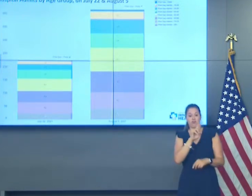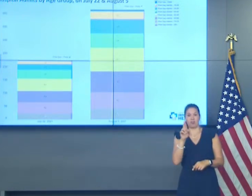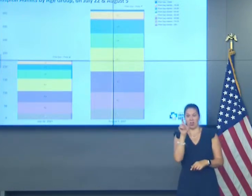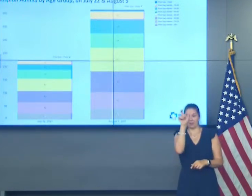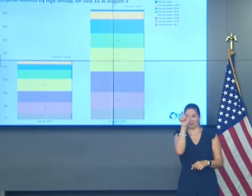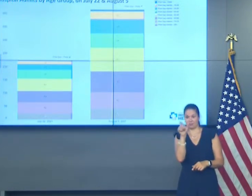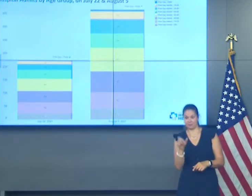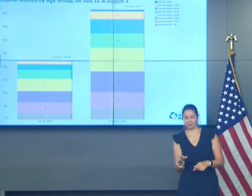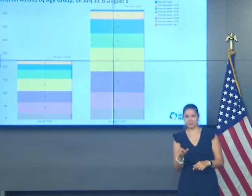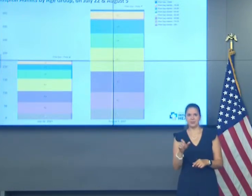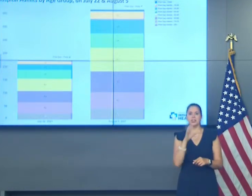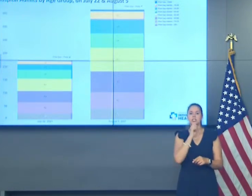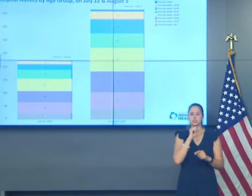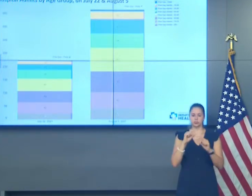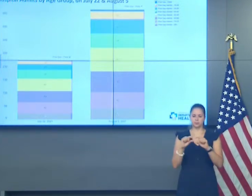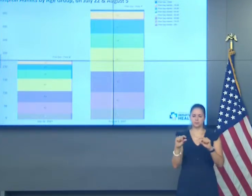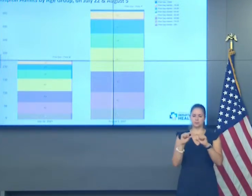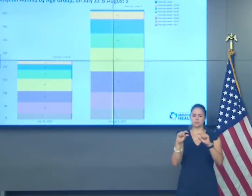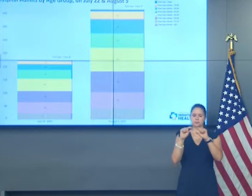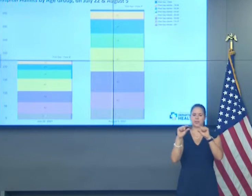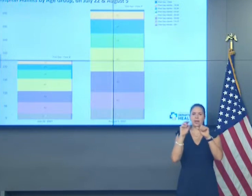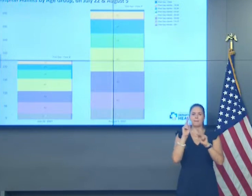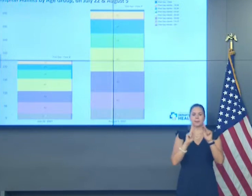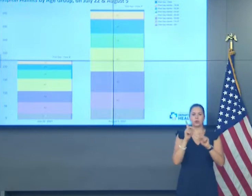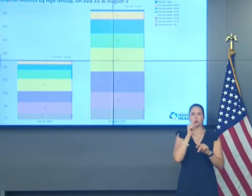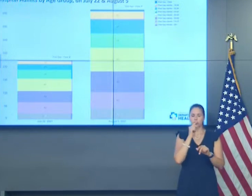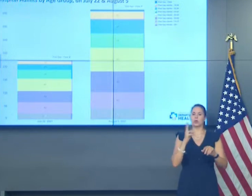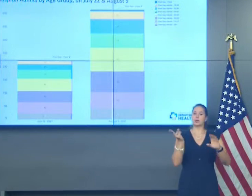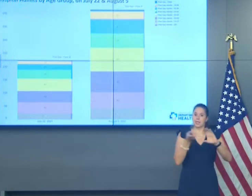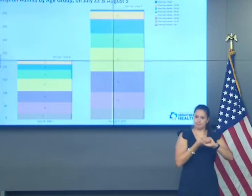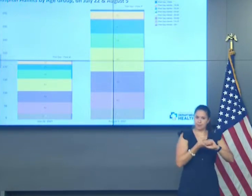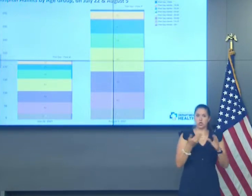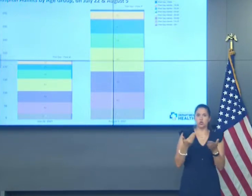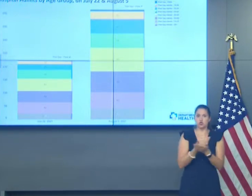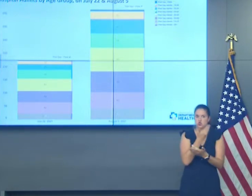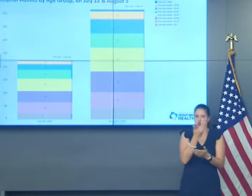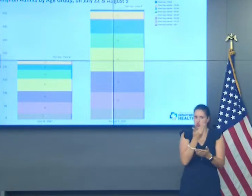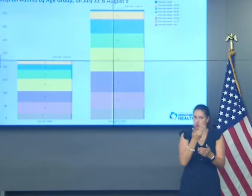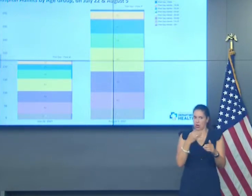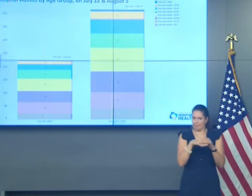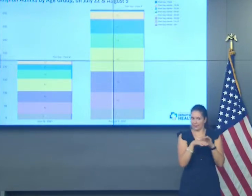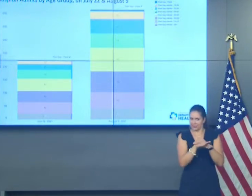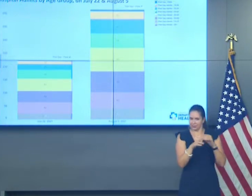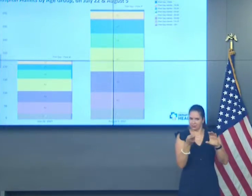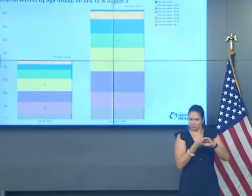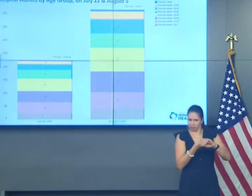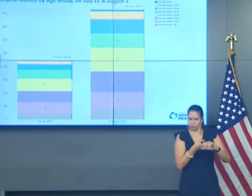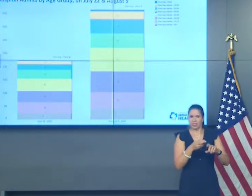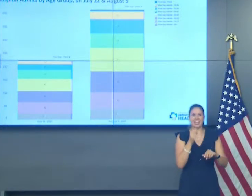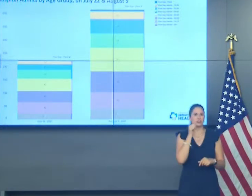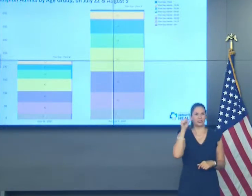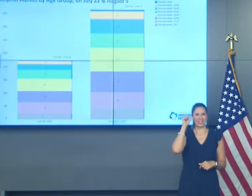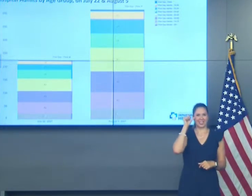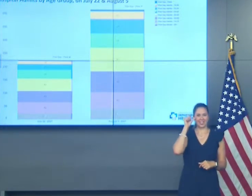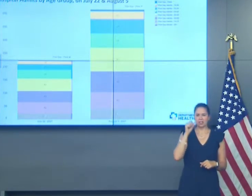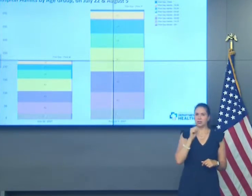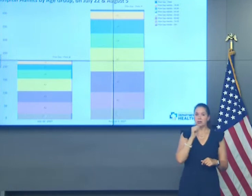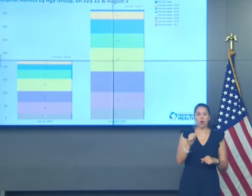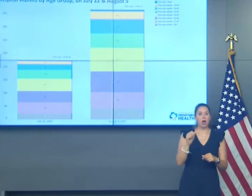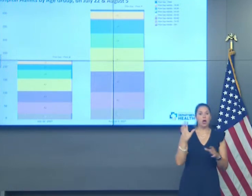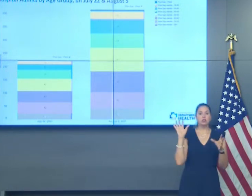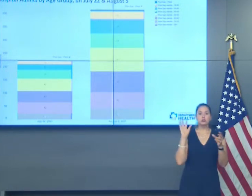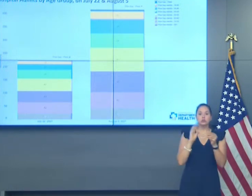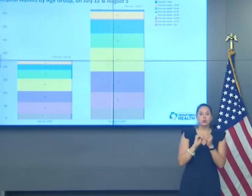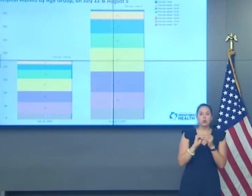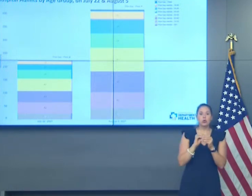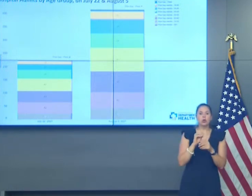the age breakout of the individuals who were admitted, new admits to hospitals in Louisiana yesterday. Not total hospital